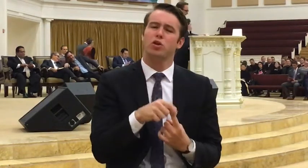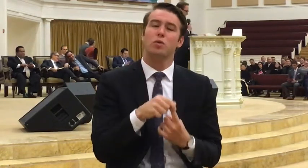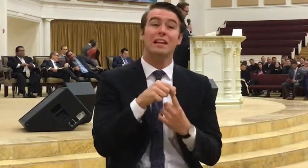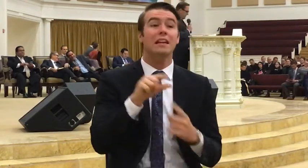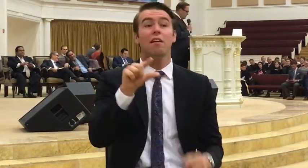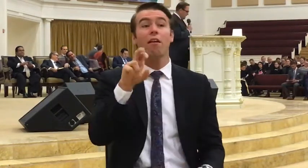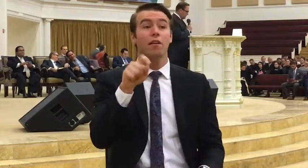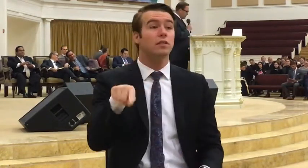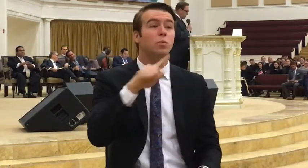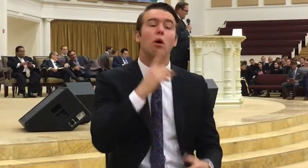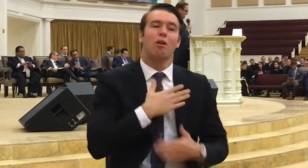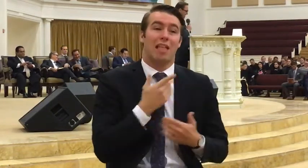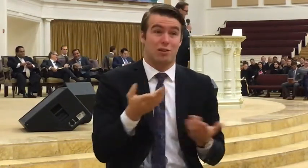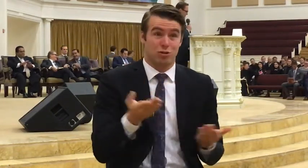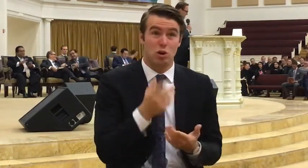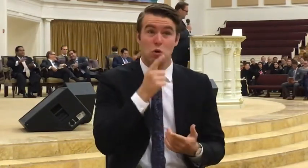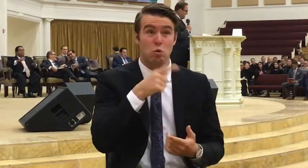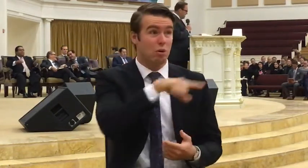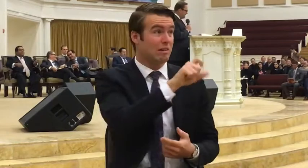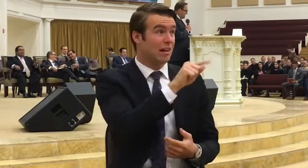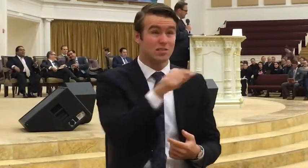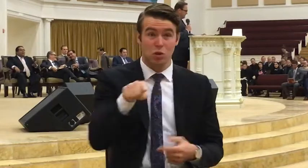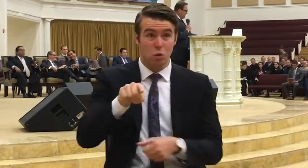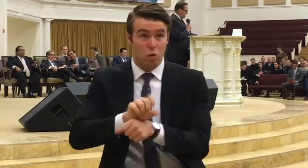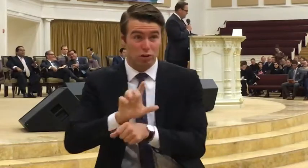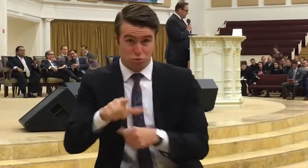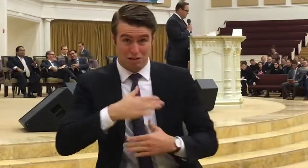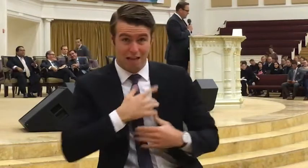we are glad you're here. Rock Church, you're glad our guests are here today.